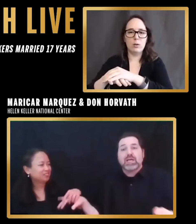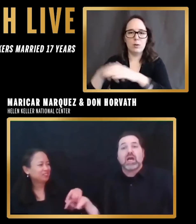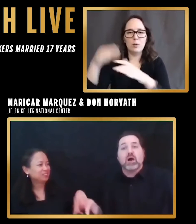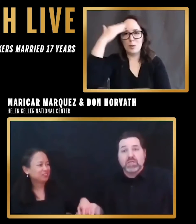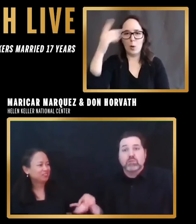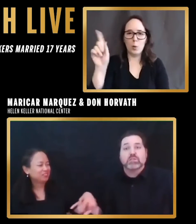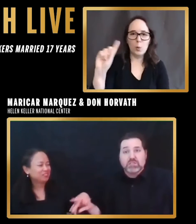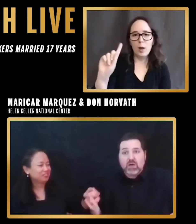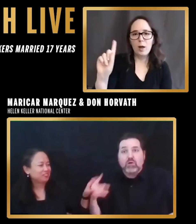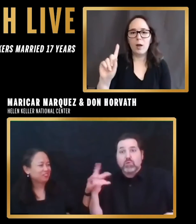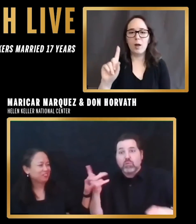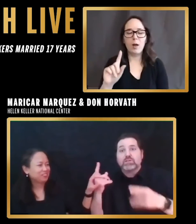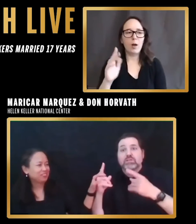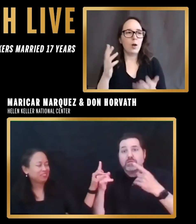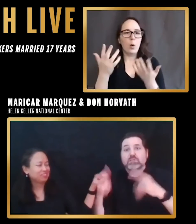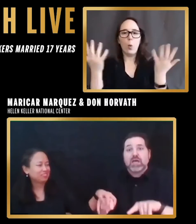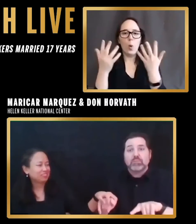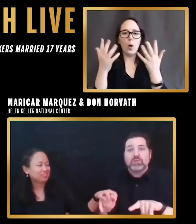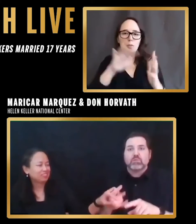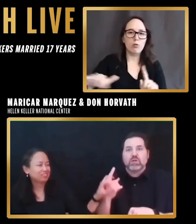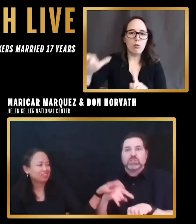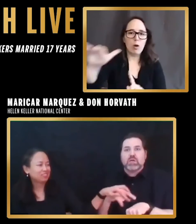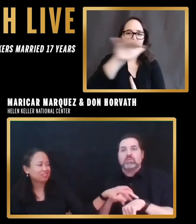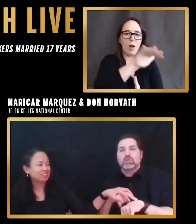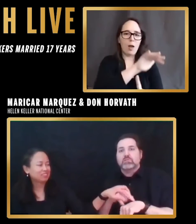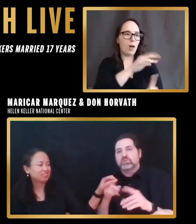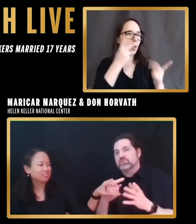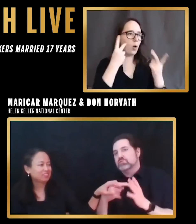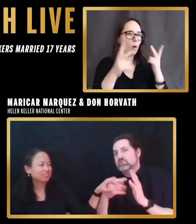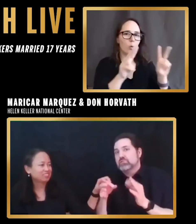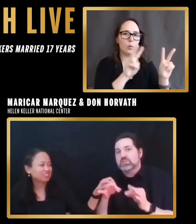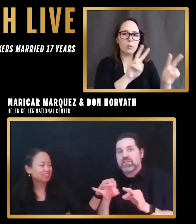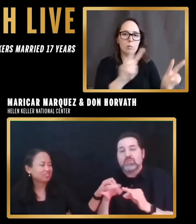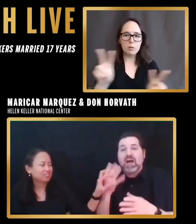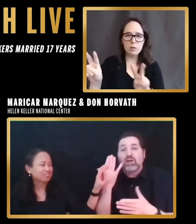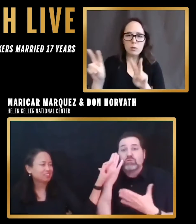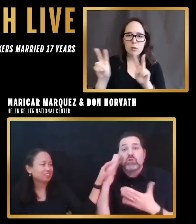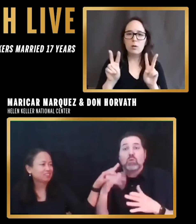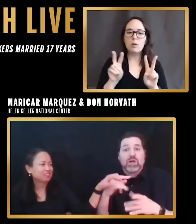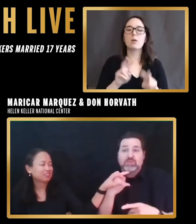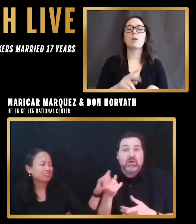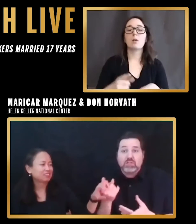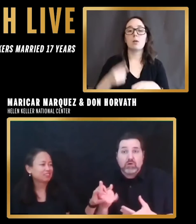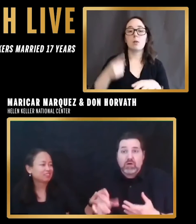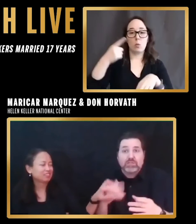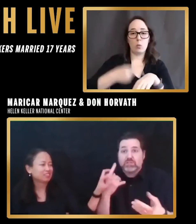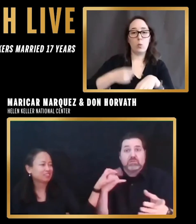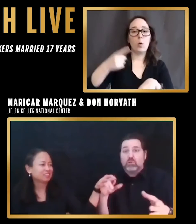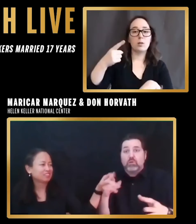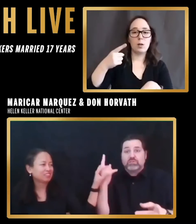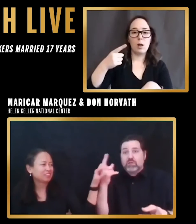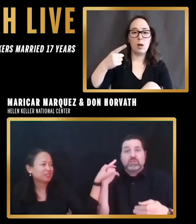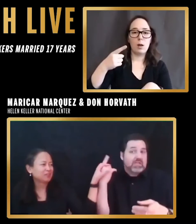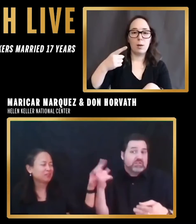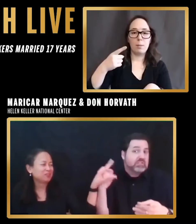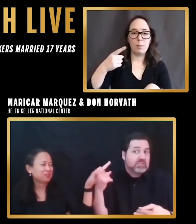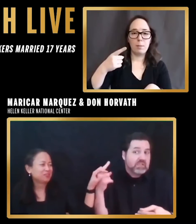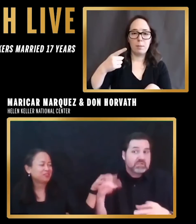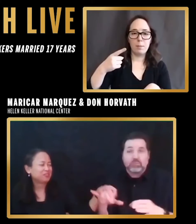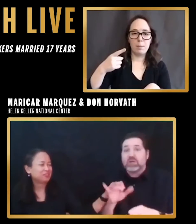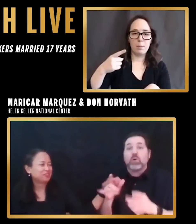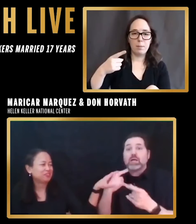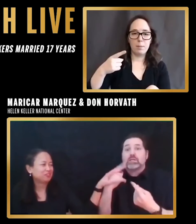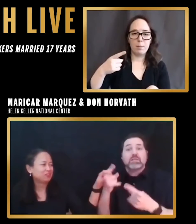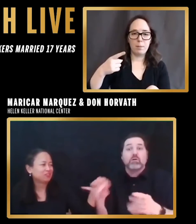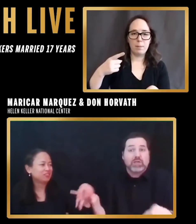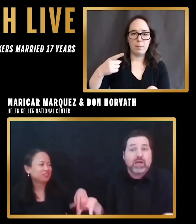is like. I'll be able to tell her what's happening. One time, just for example, I don't know what I'm telling her. I just, all of a sudden, I just see things.